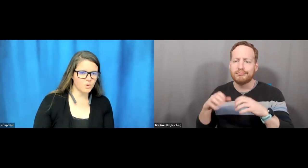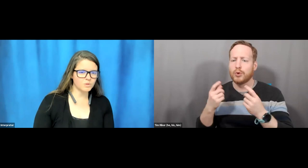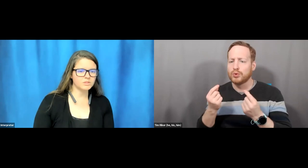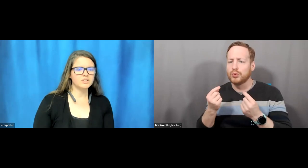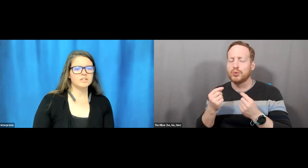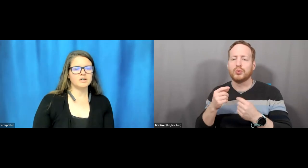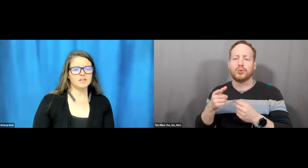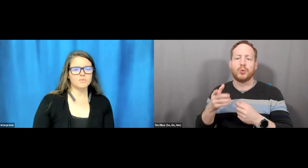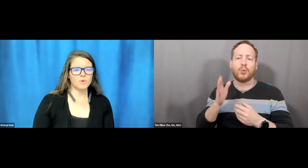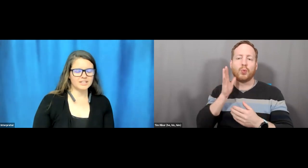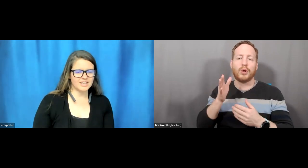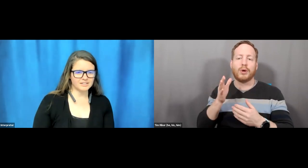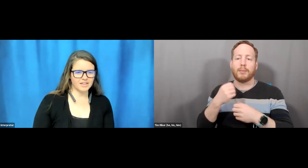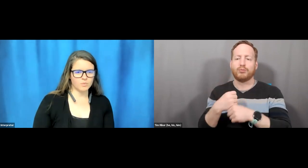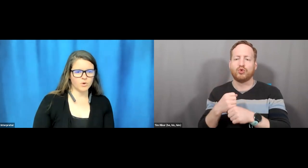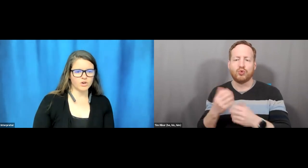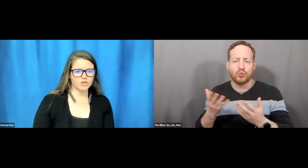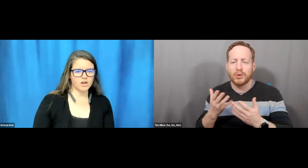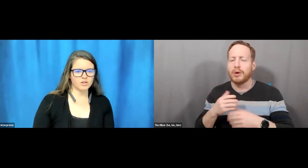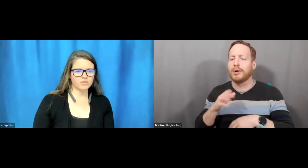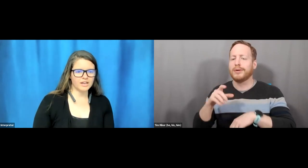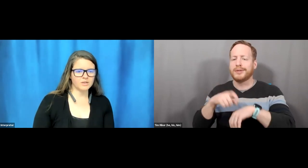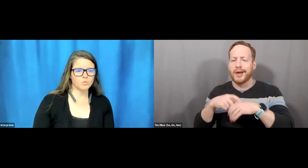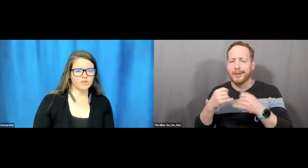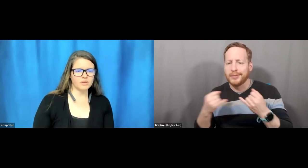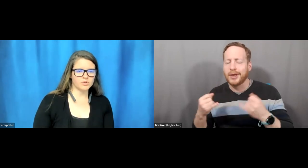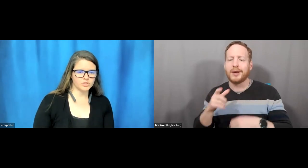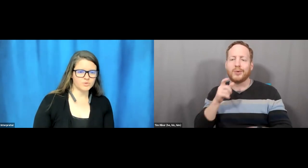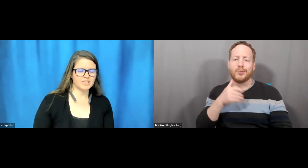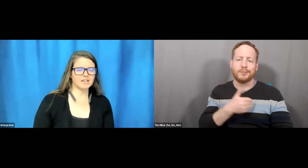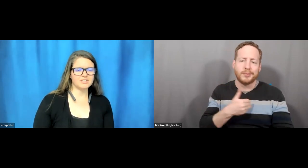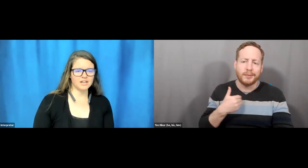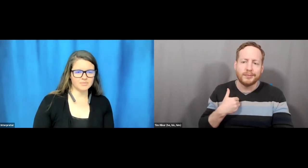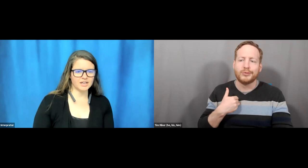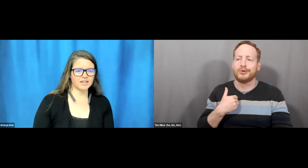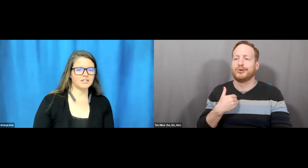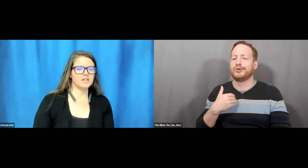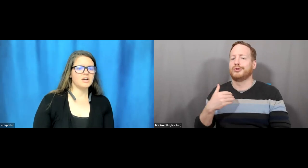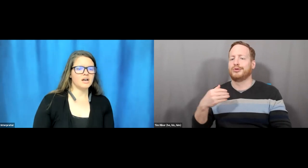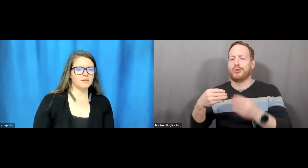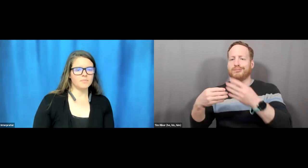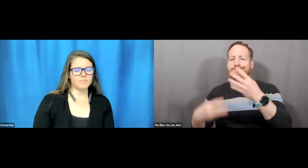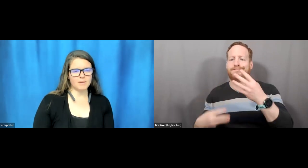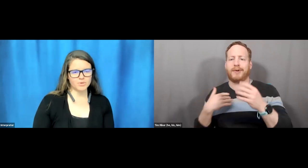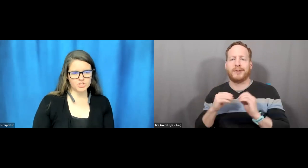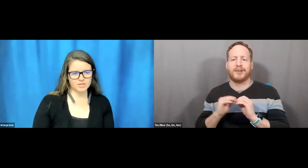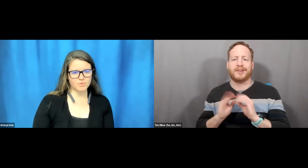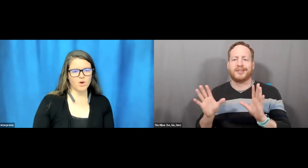goal, what exactly they were created, what are they producing, a timeline, membership, all